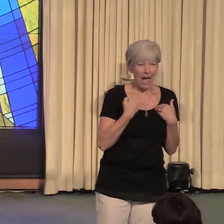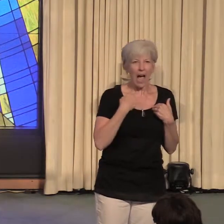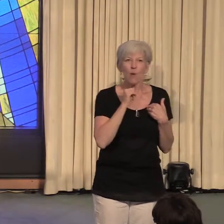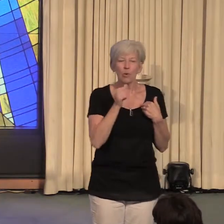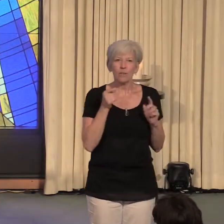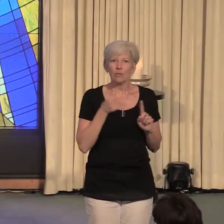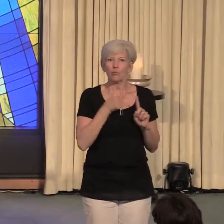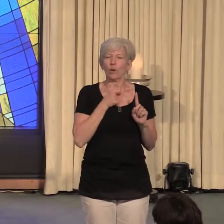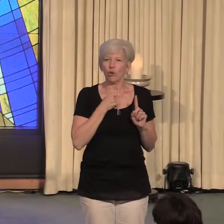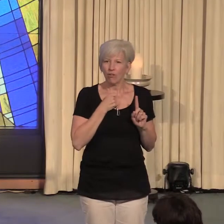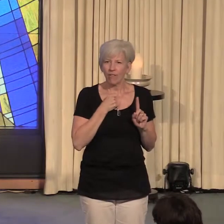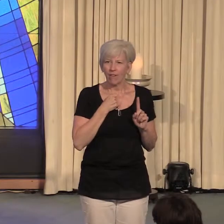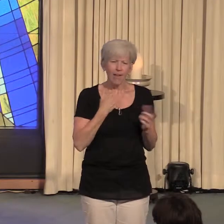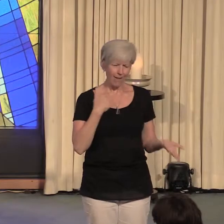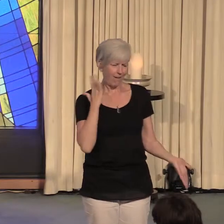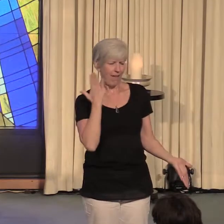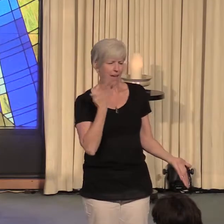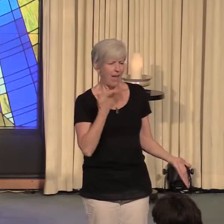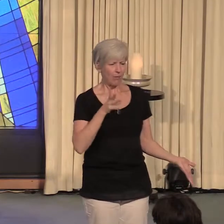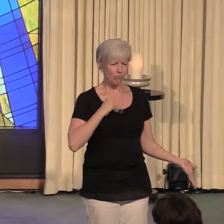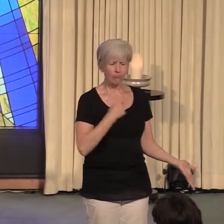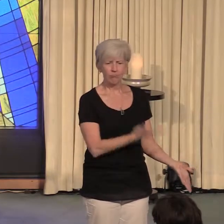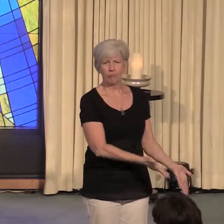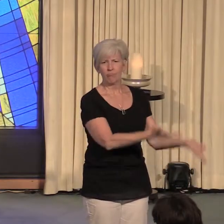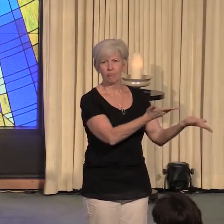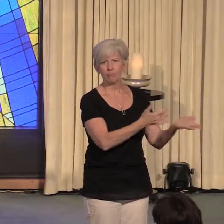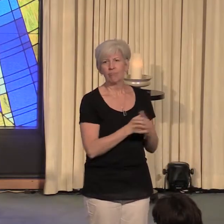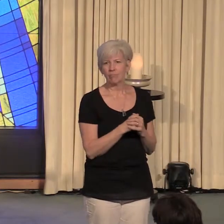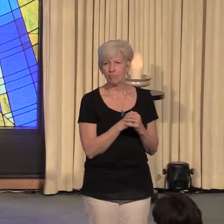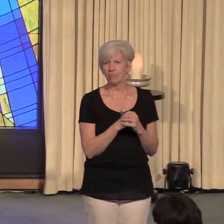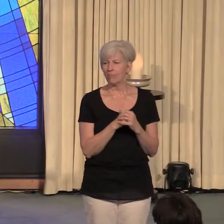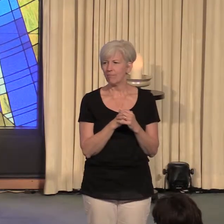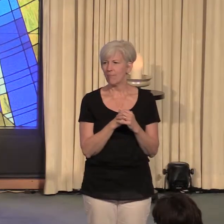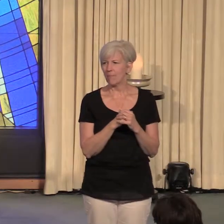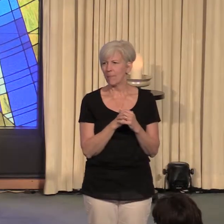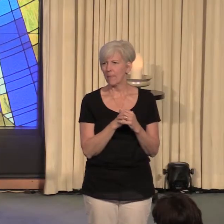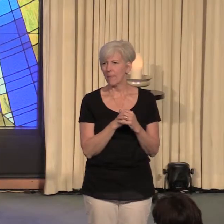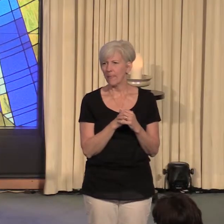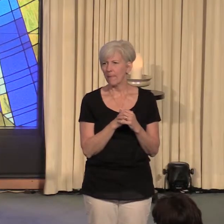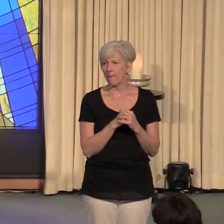be completely okay with them being the way they are right now.